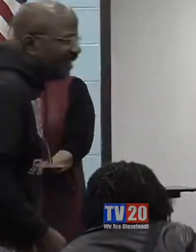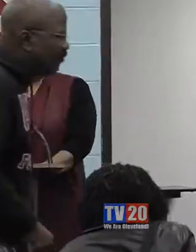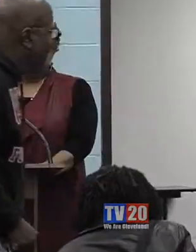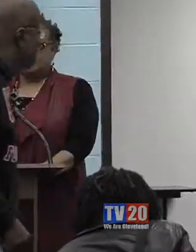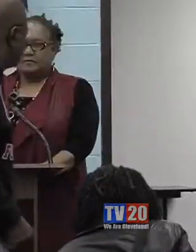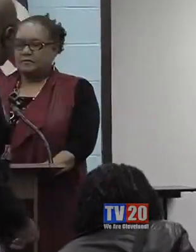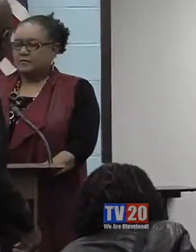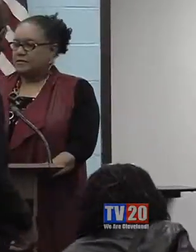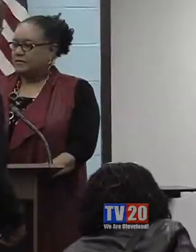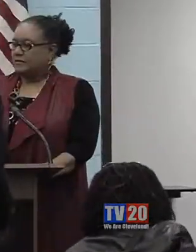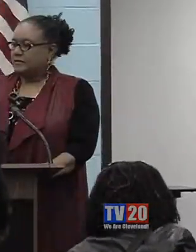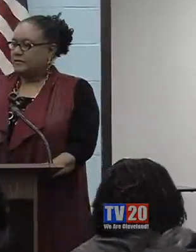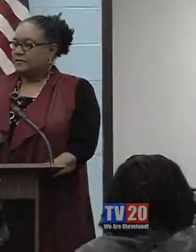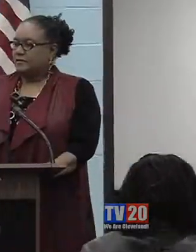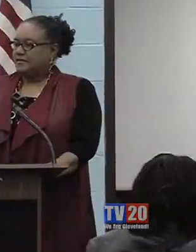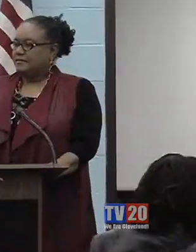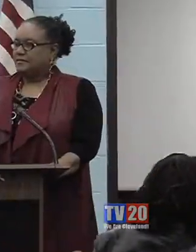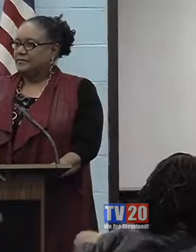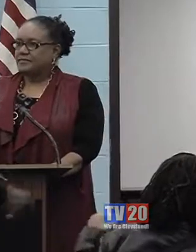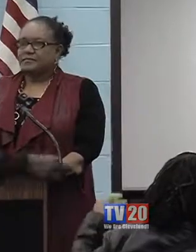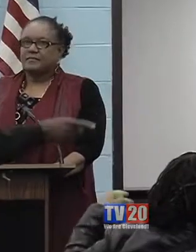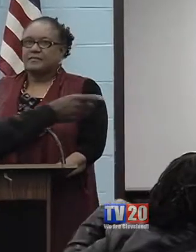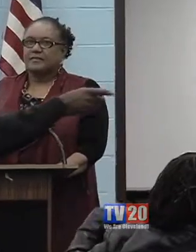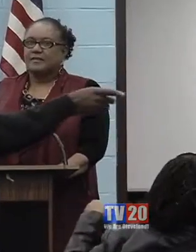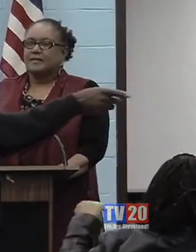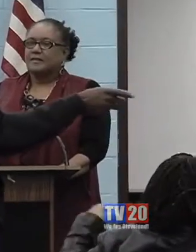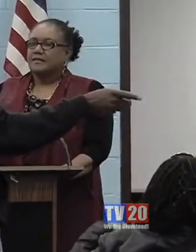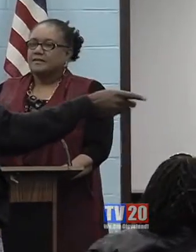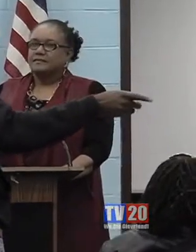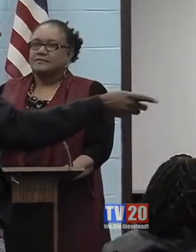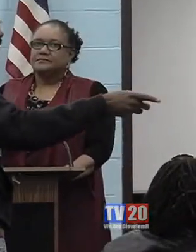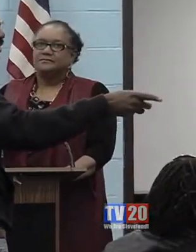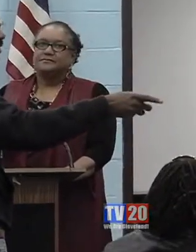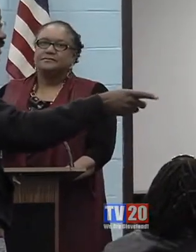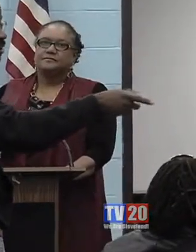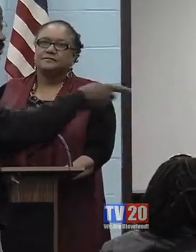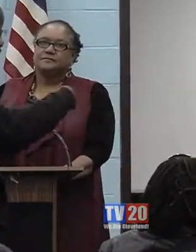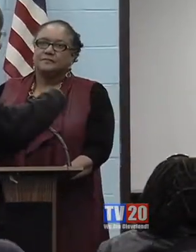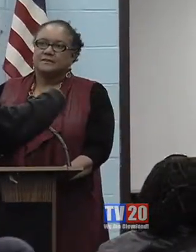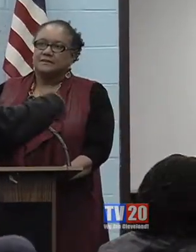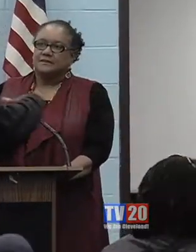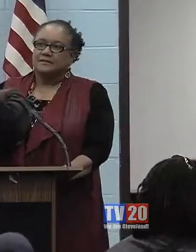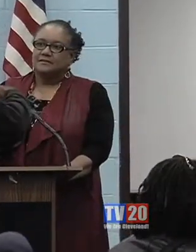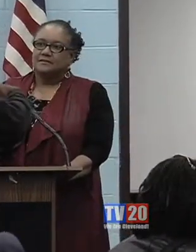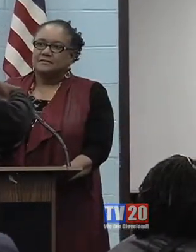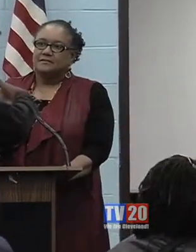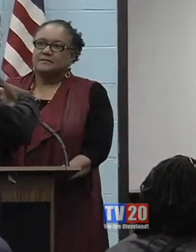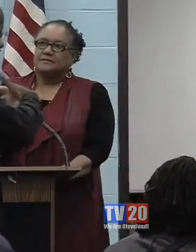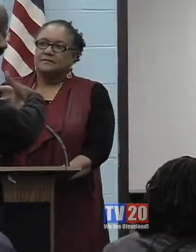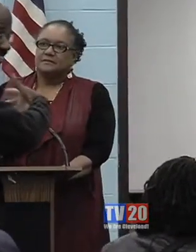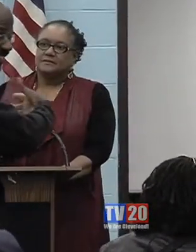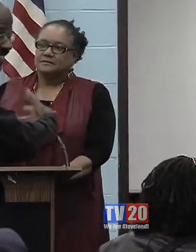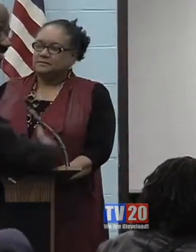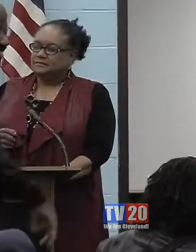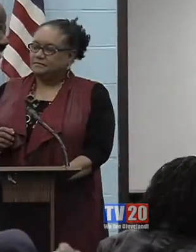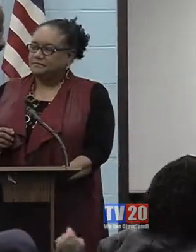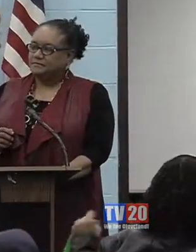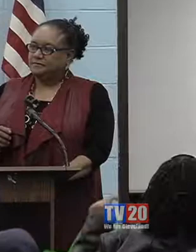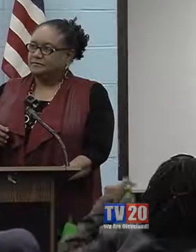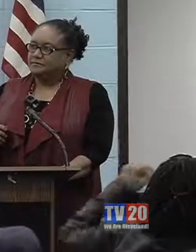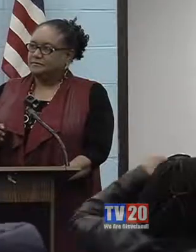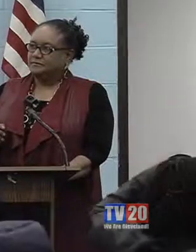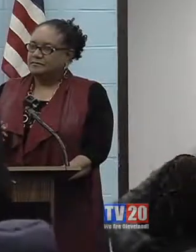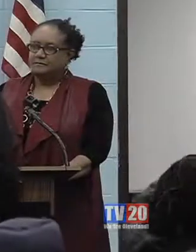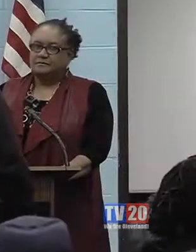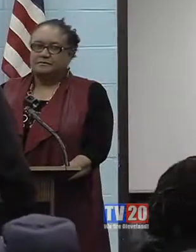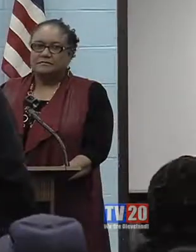and talk individually with people? I will. Okay. If we get tea over the sink, you want to So we want to,